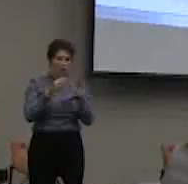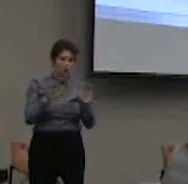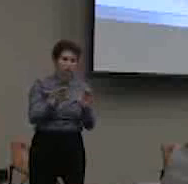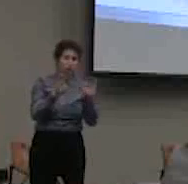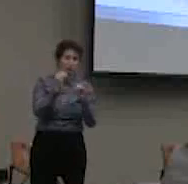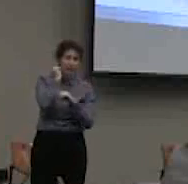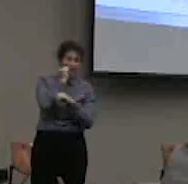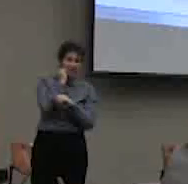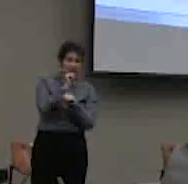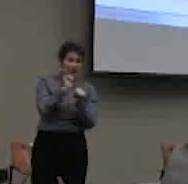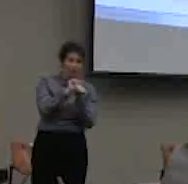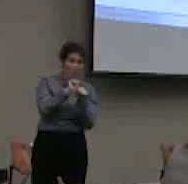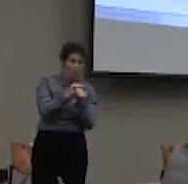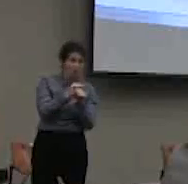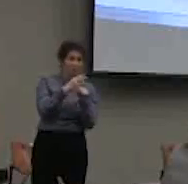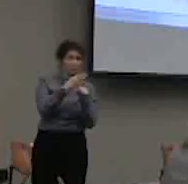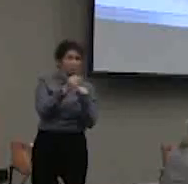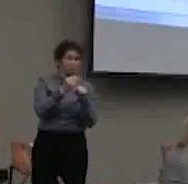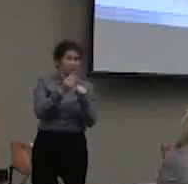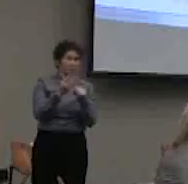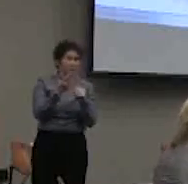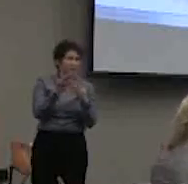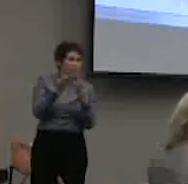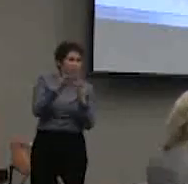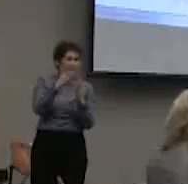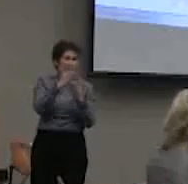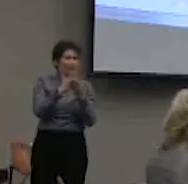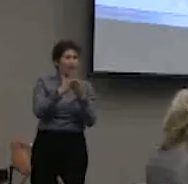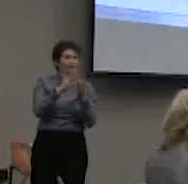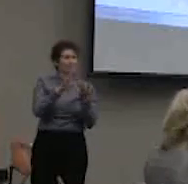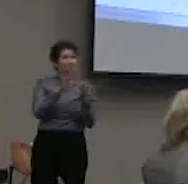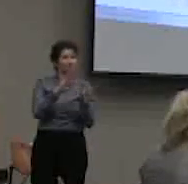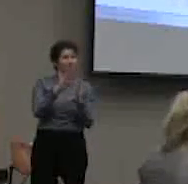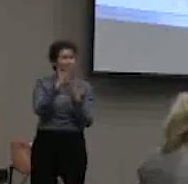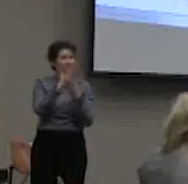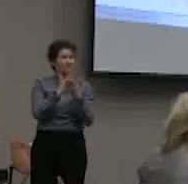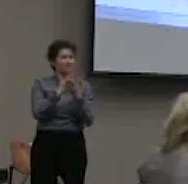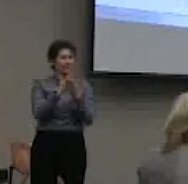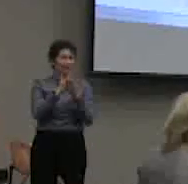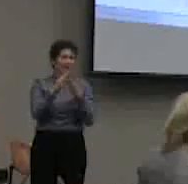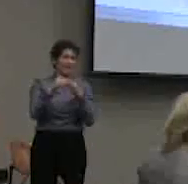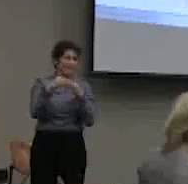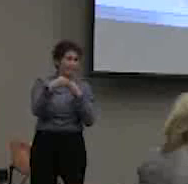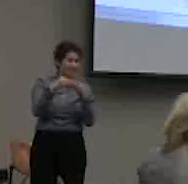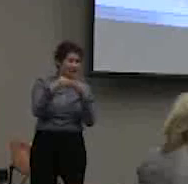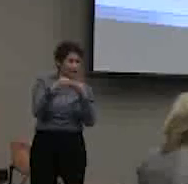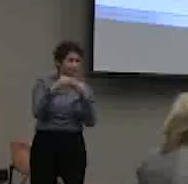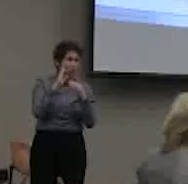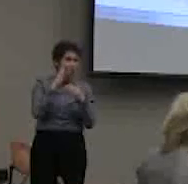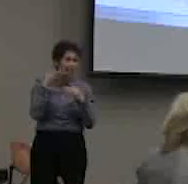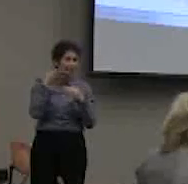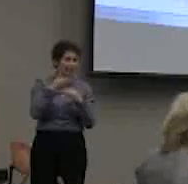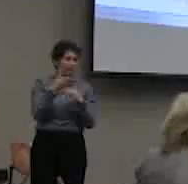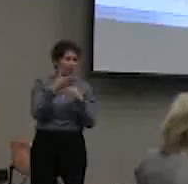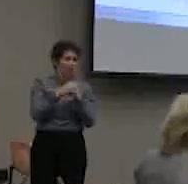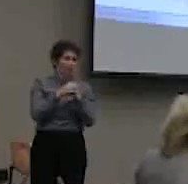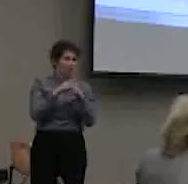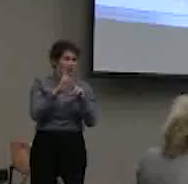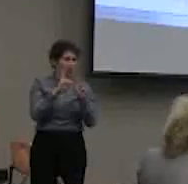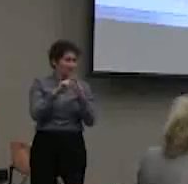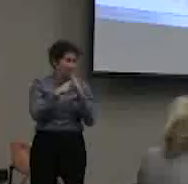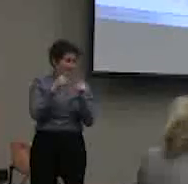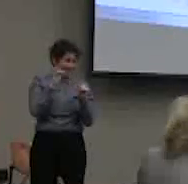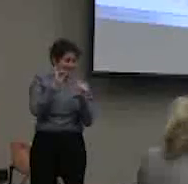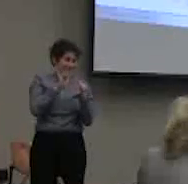efforts, and within some degree of flexibility would be at the Ready Start Network level. Yeah,